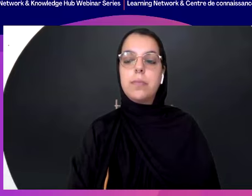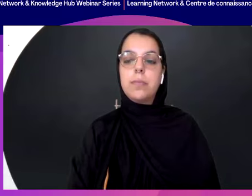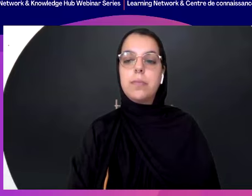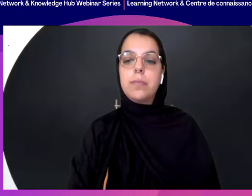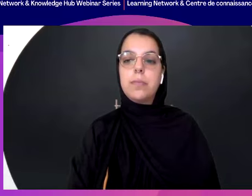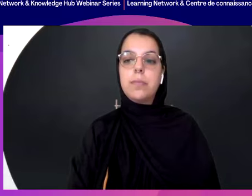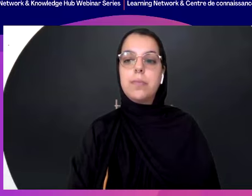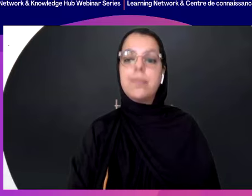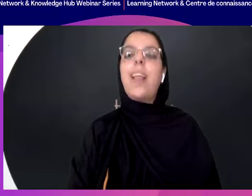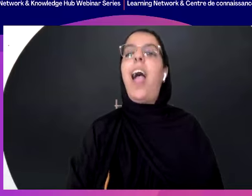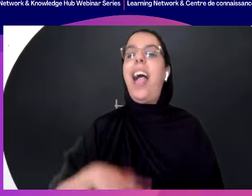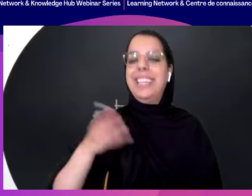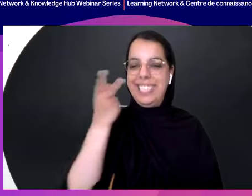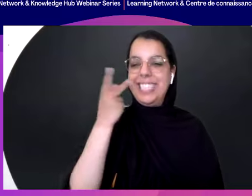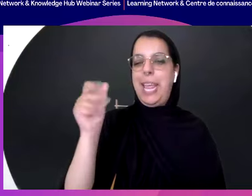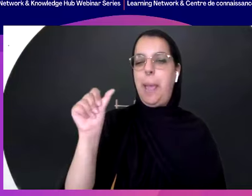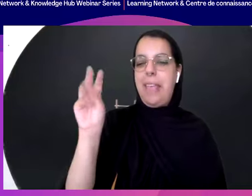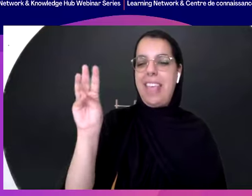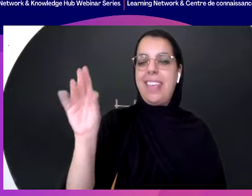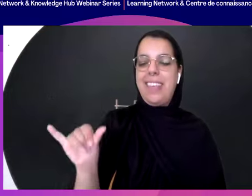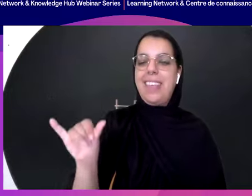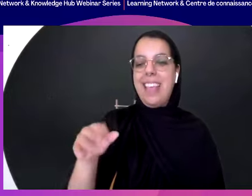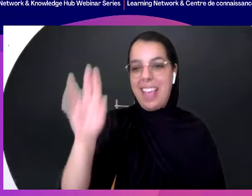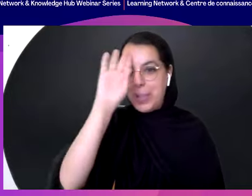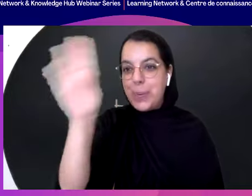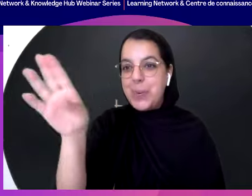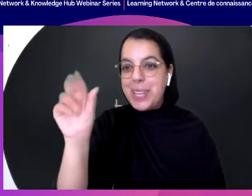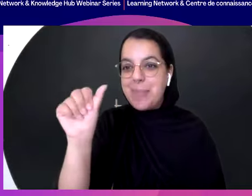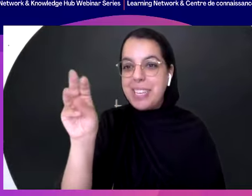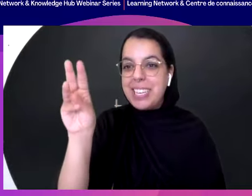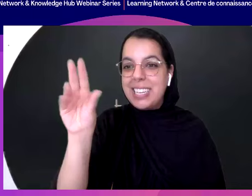Oh, there she is. Hi, Amy.